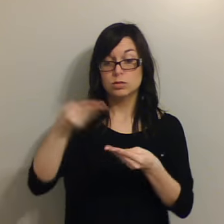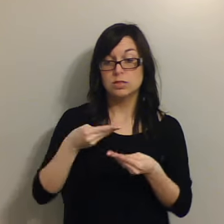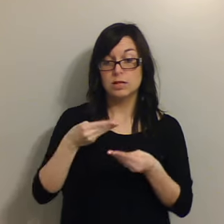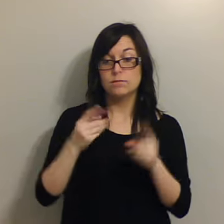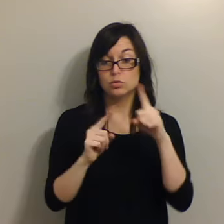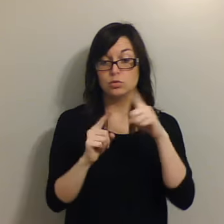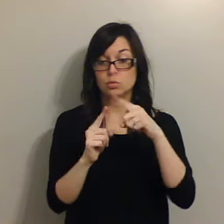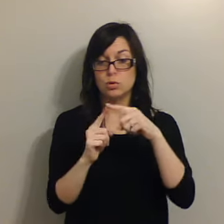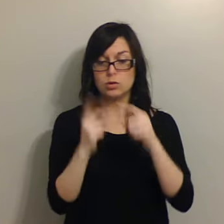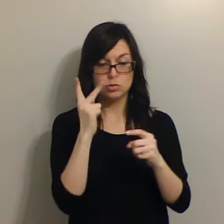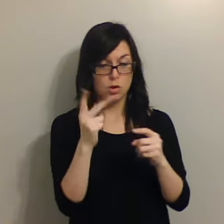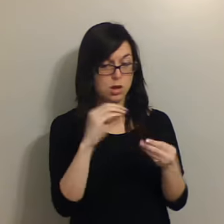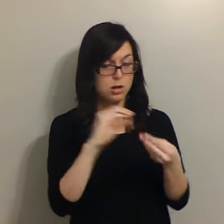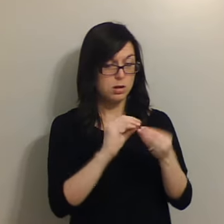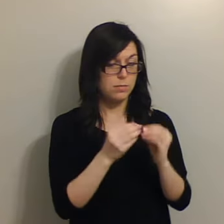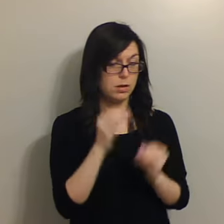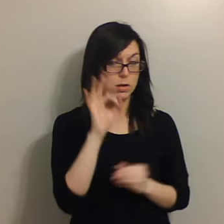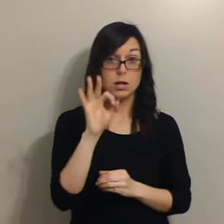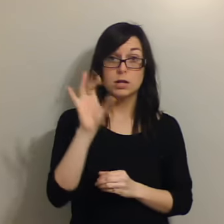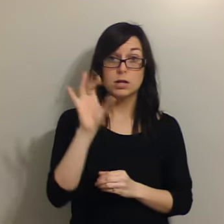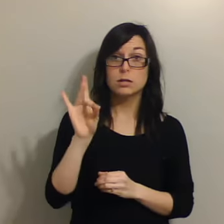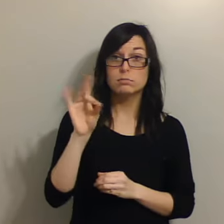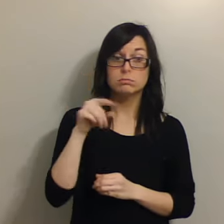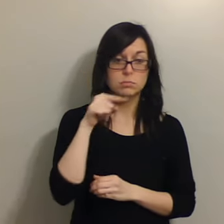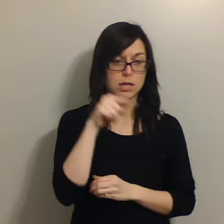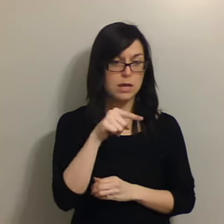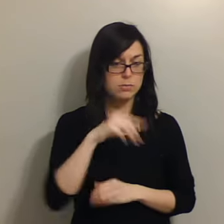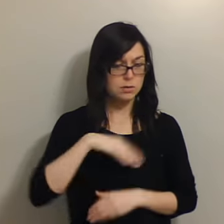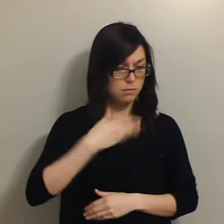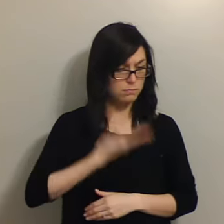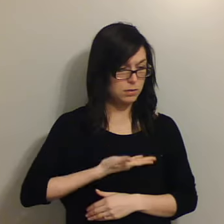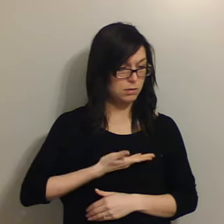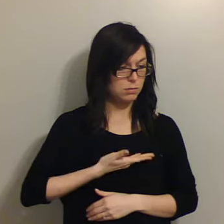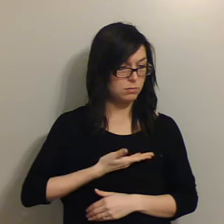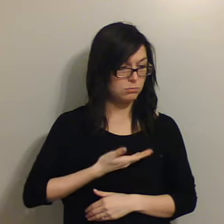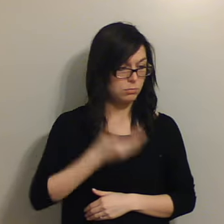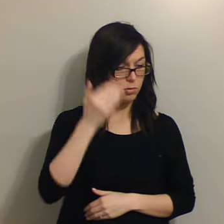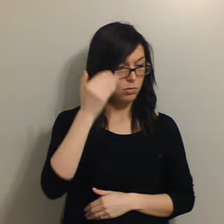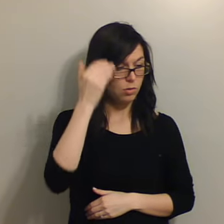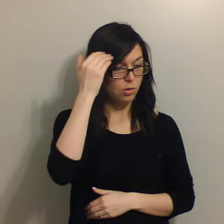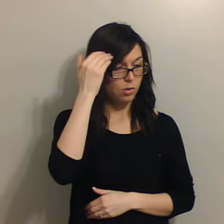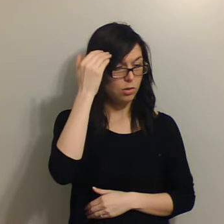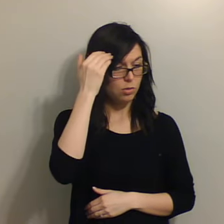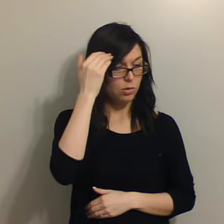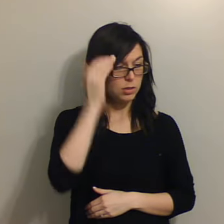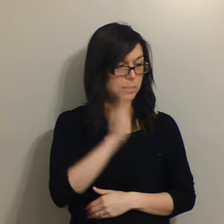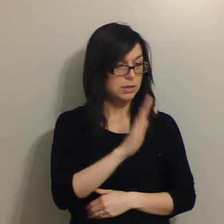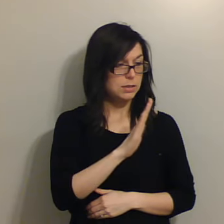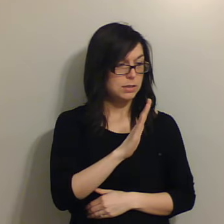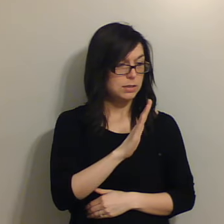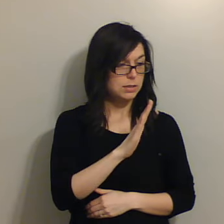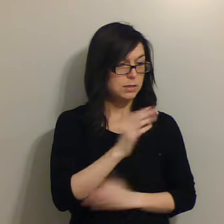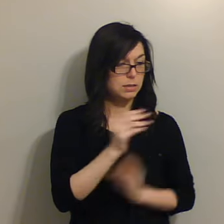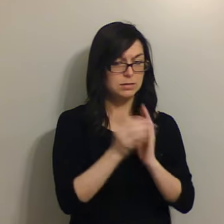on paper. Well, he was quite distressed and concerned about his ability to succeed in college when an